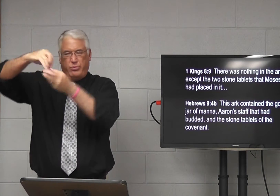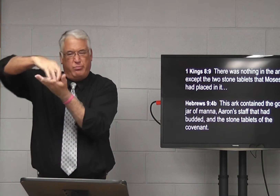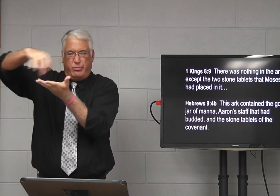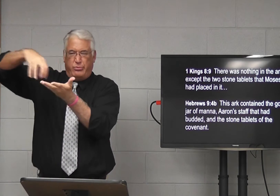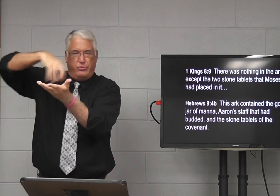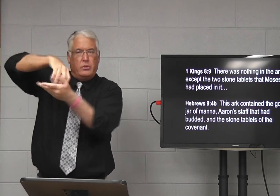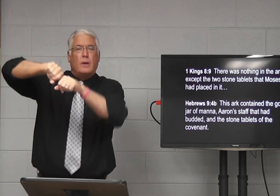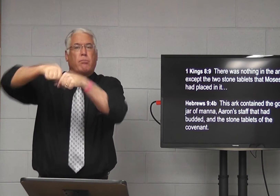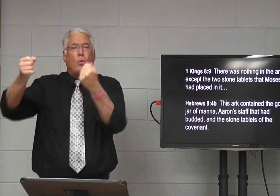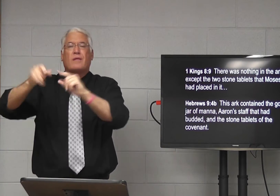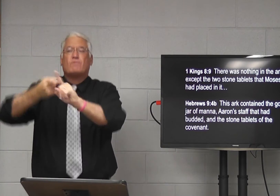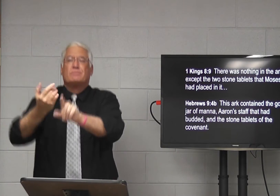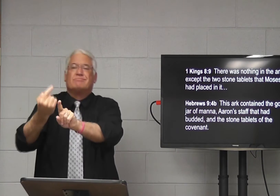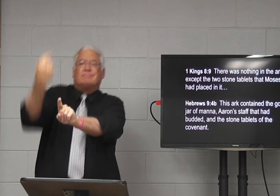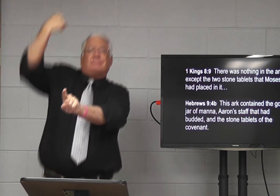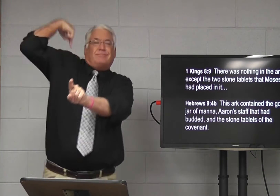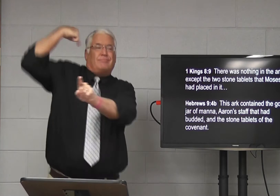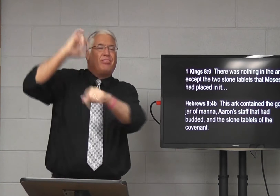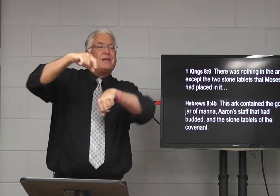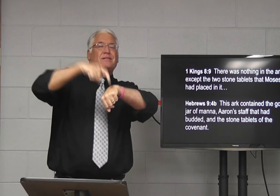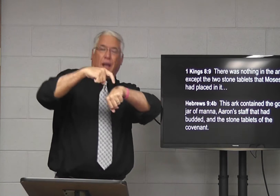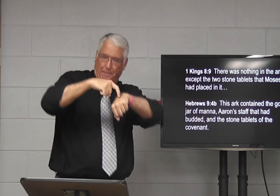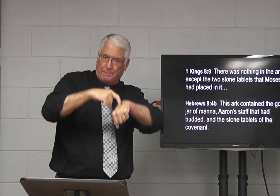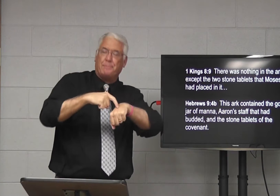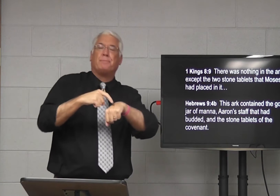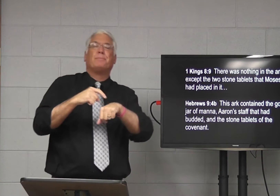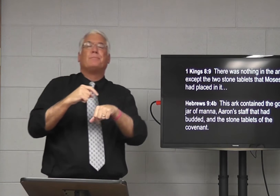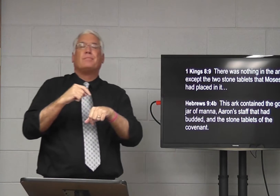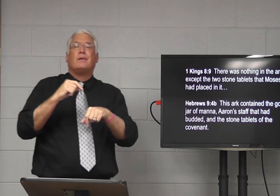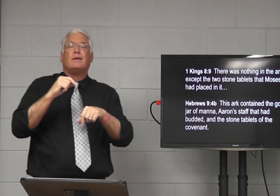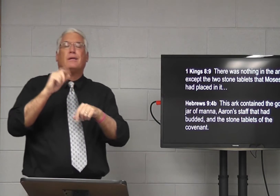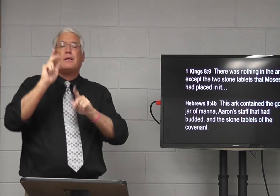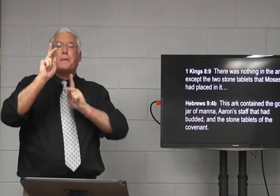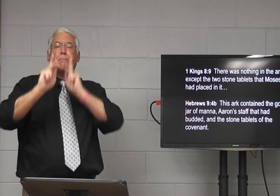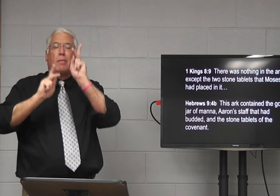but they're broken and put in there from at the time of Moses.